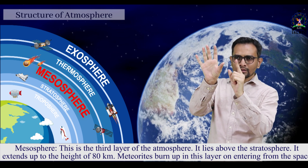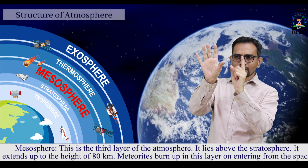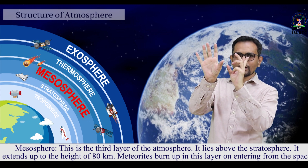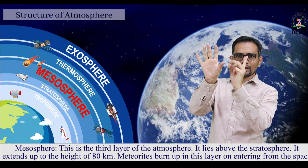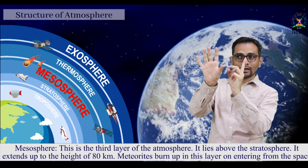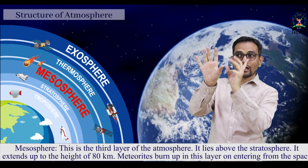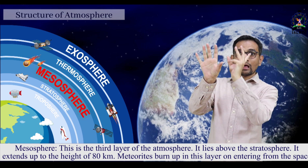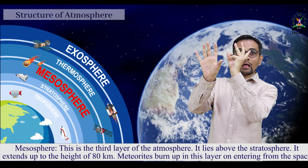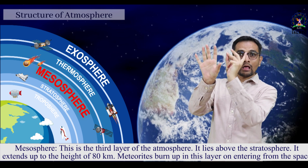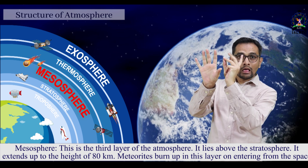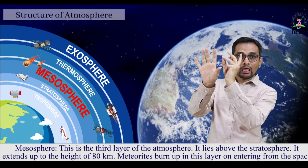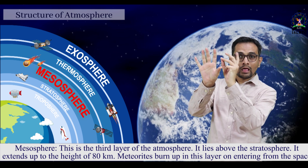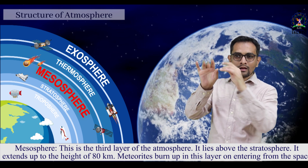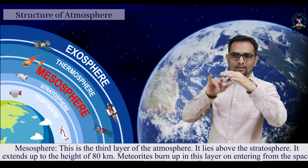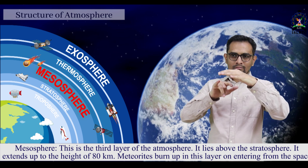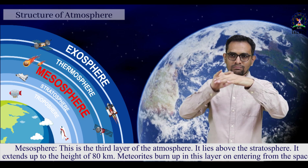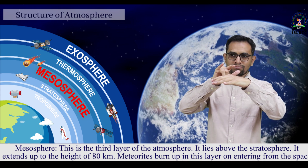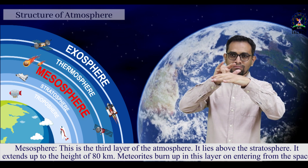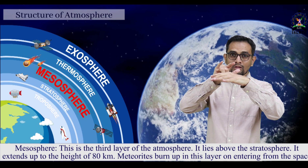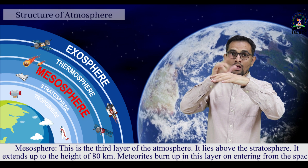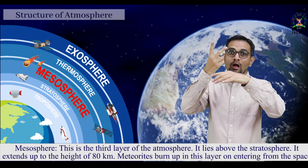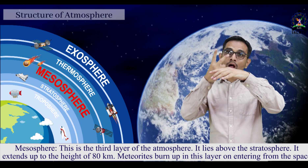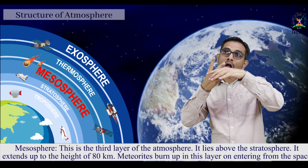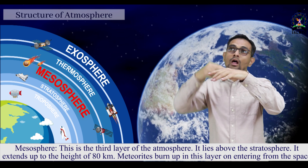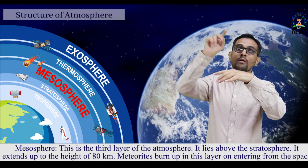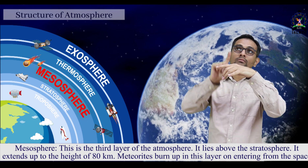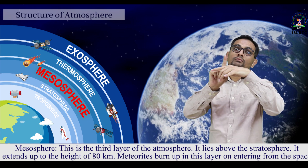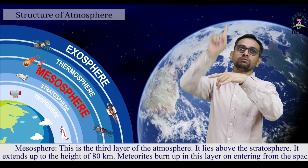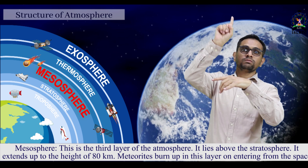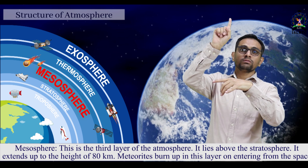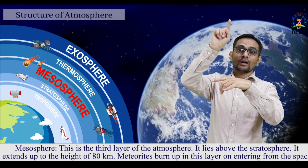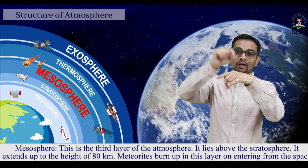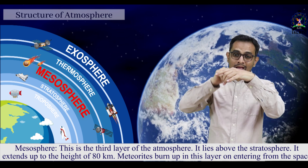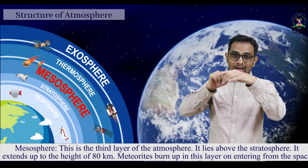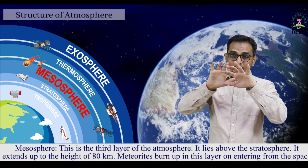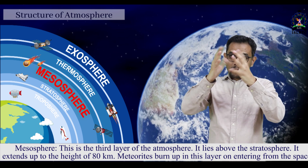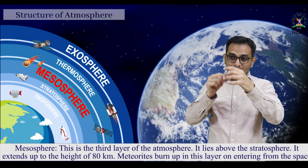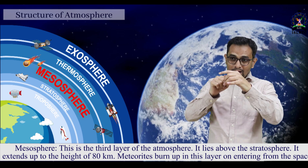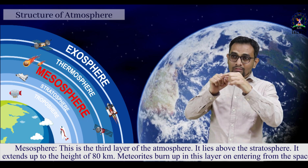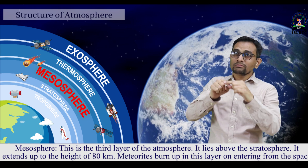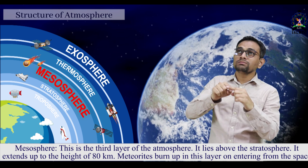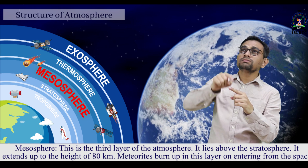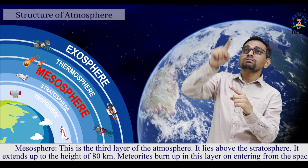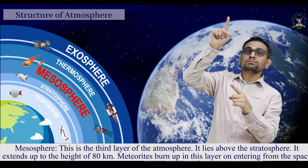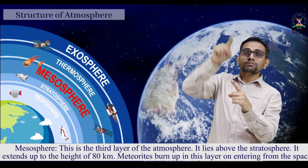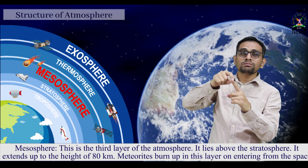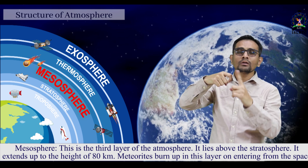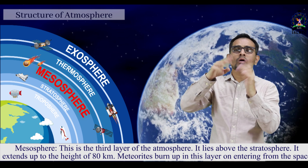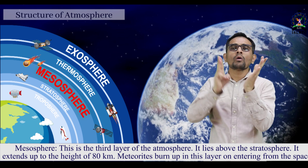Mesosphere. This is the third layer of the atmosphere. It lies